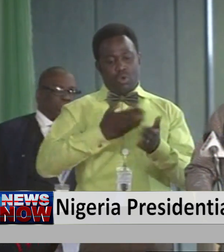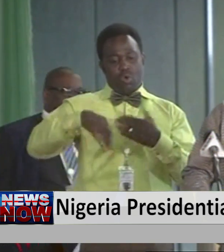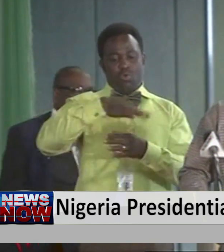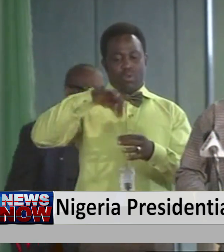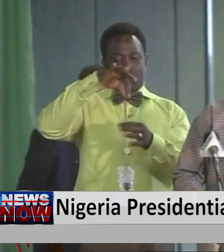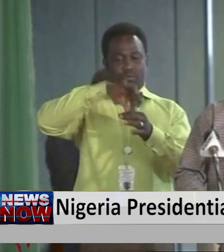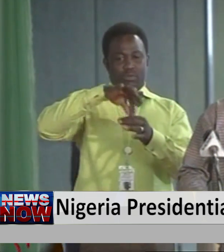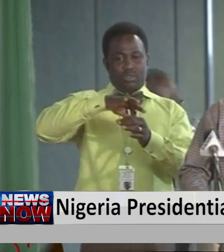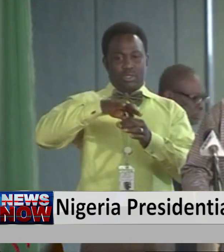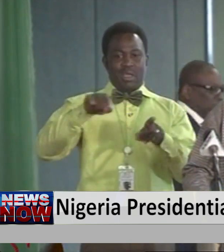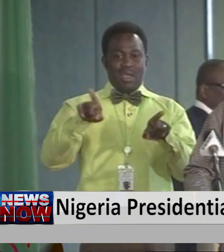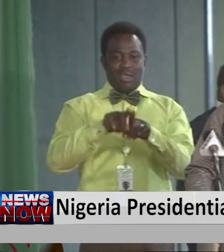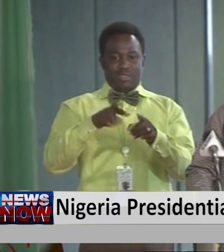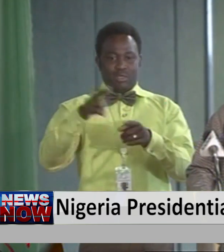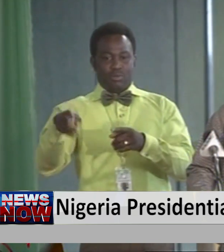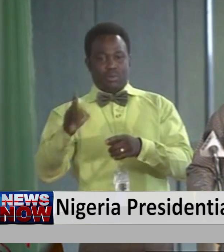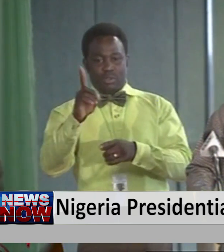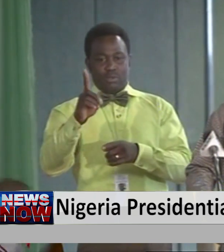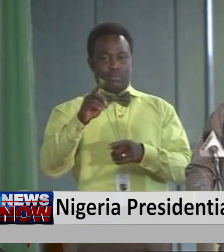overvoting as reported.